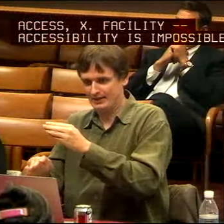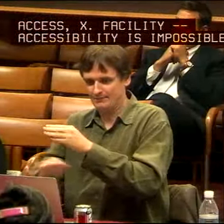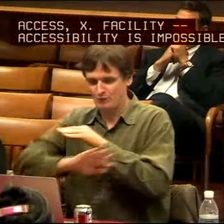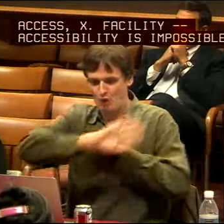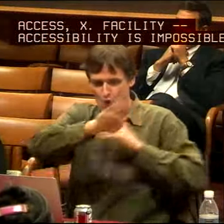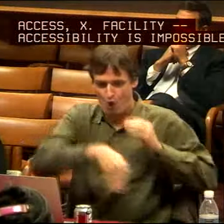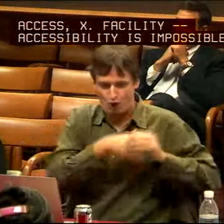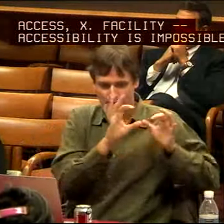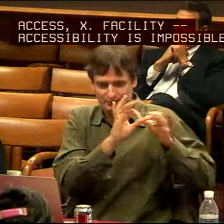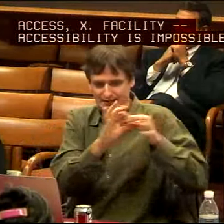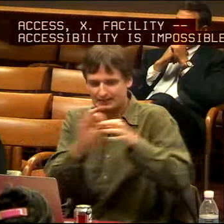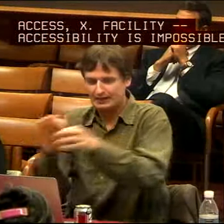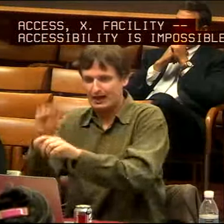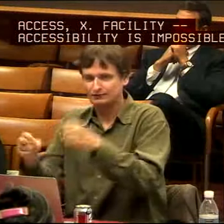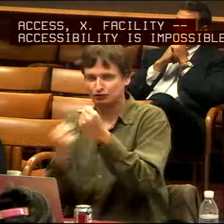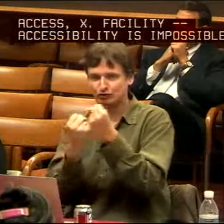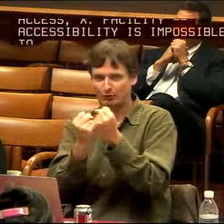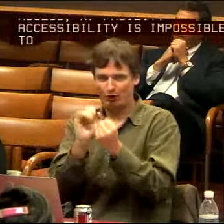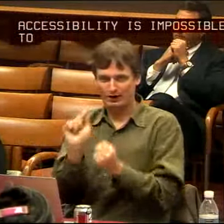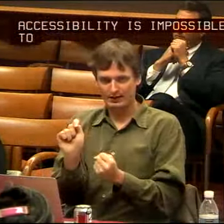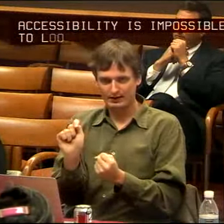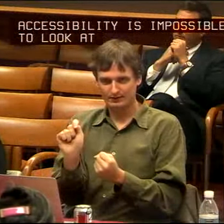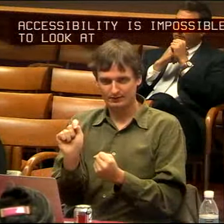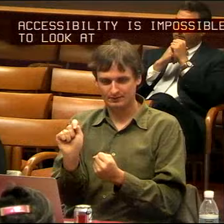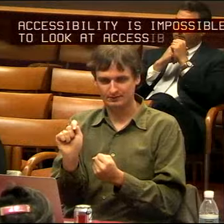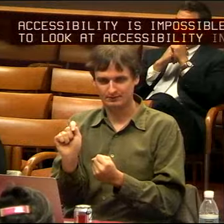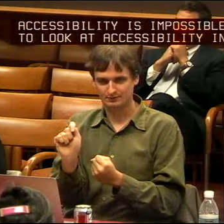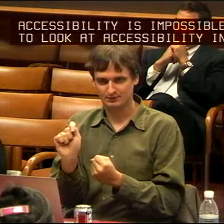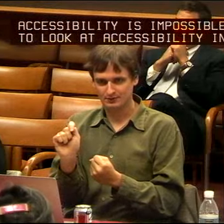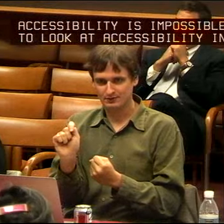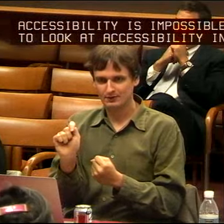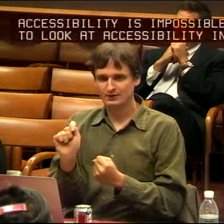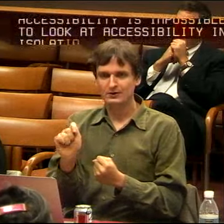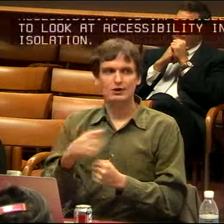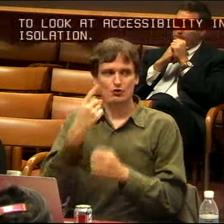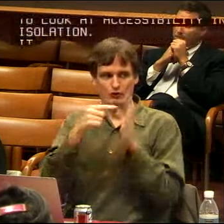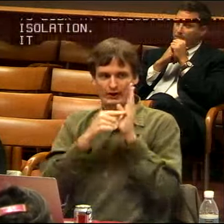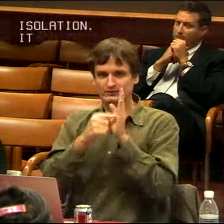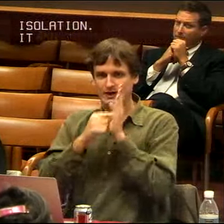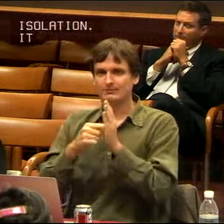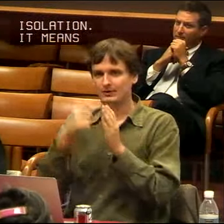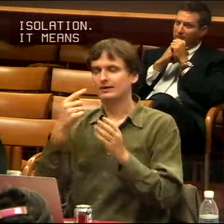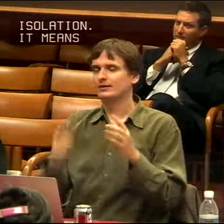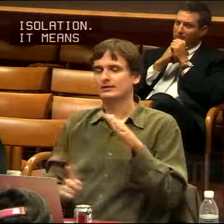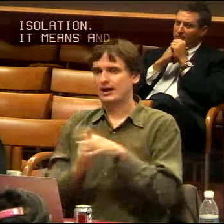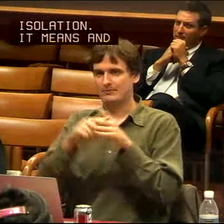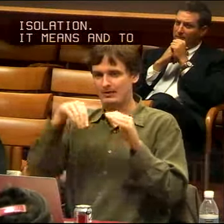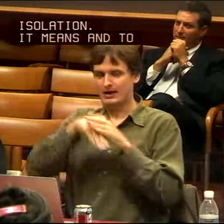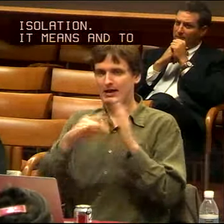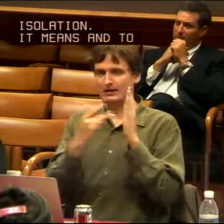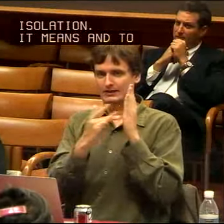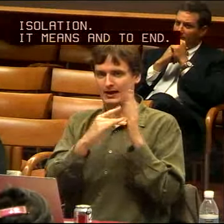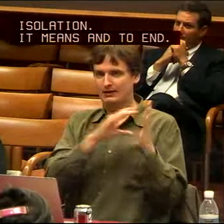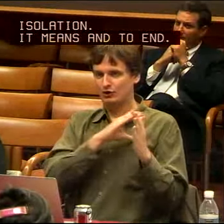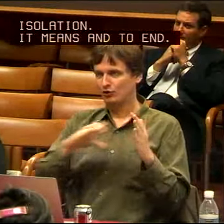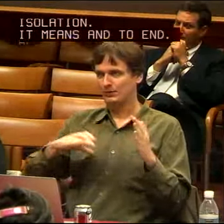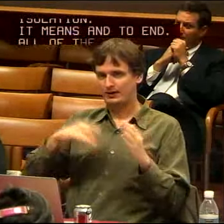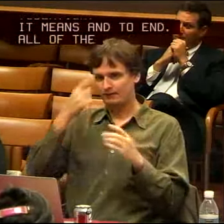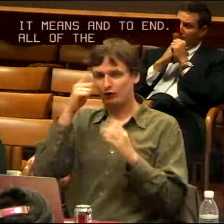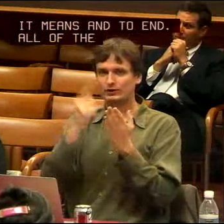to end, and all of the connections, all of the parts that are supporting it. So, for example, when you talk